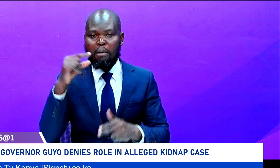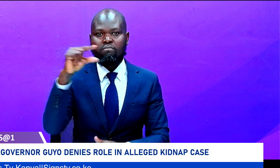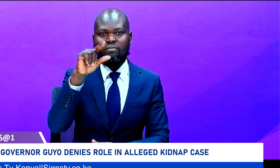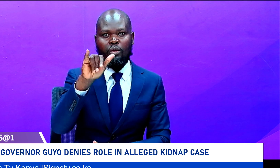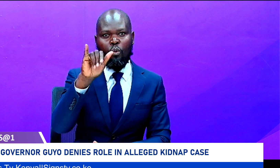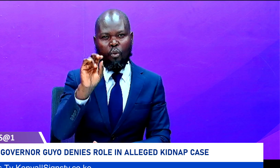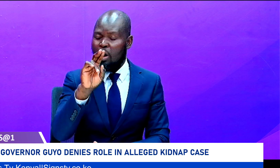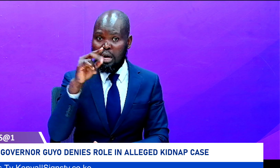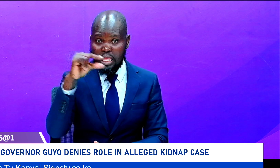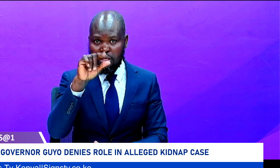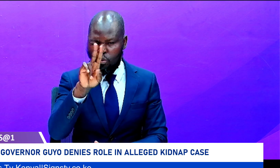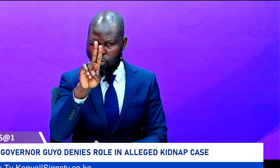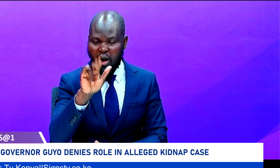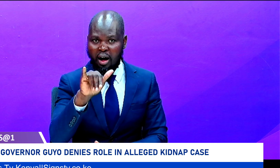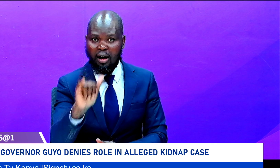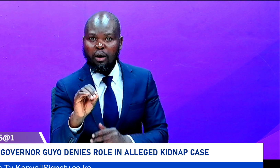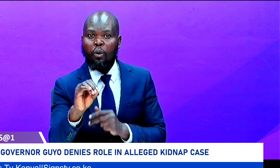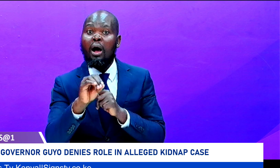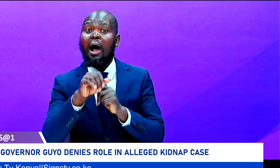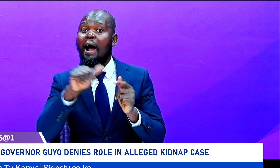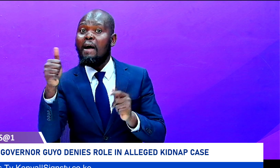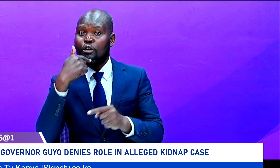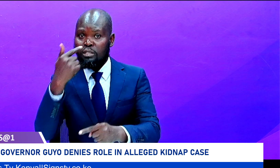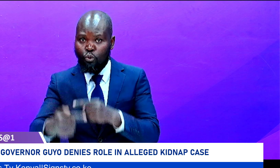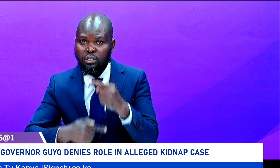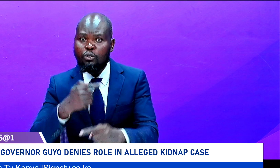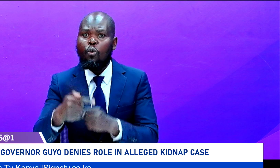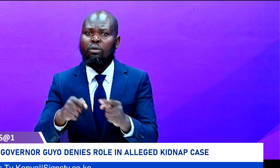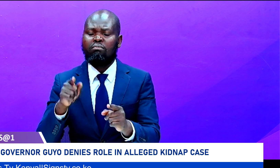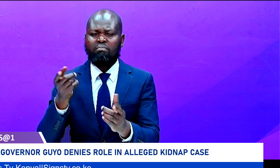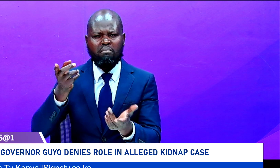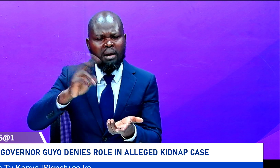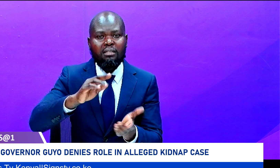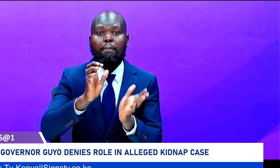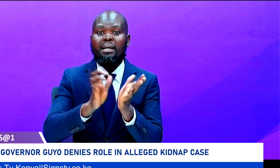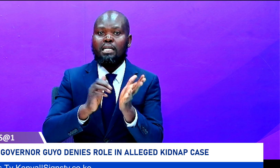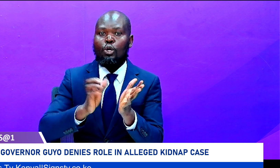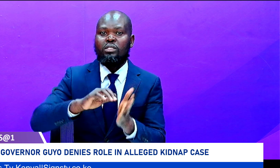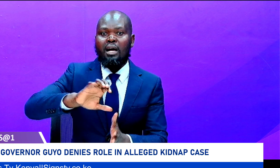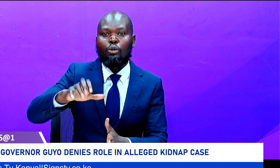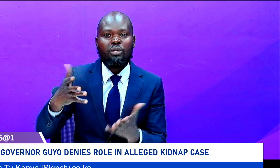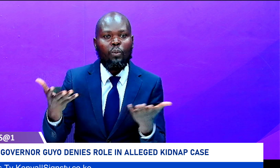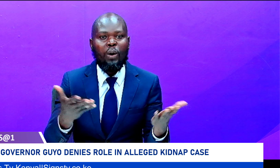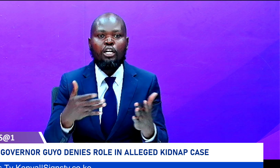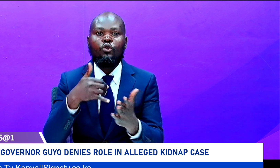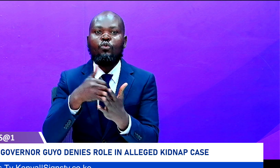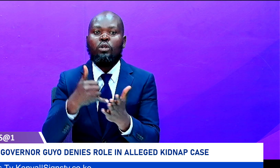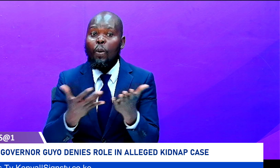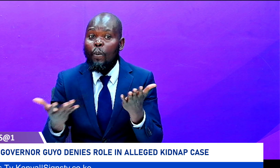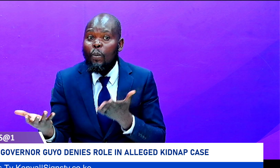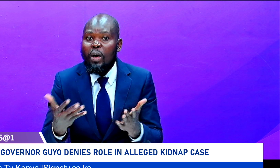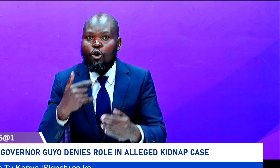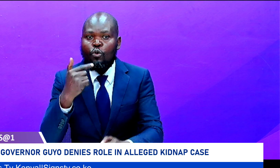captured Governor Guyo at an hotel in Manzoni, that's Machakos County, where he is accused of instructing his